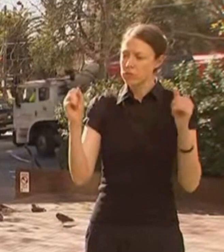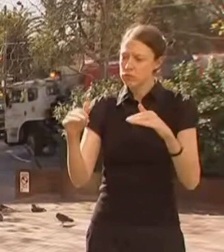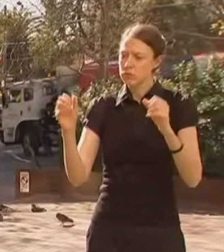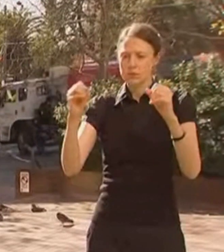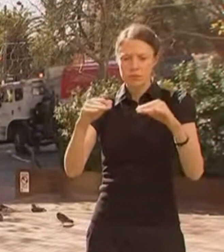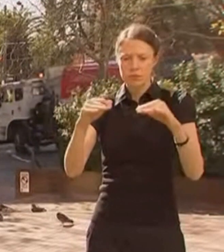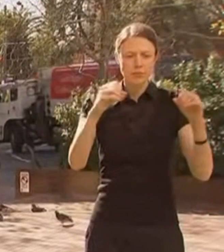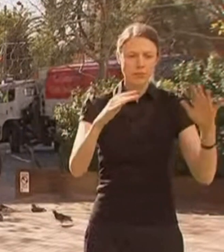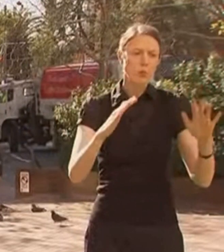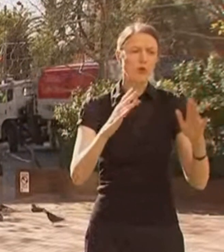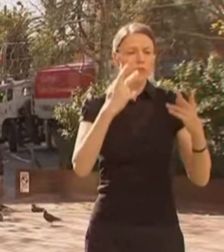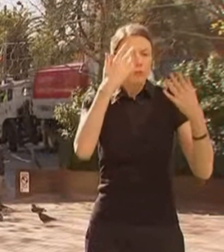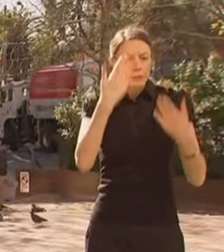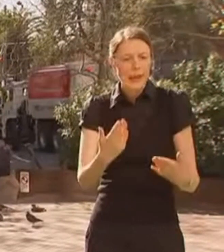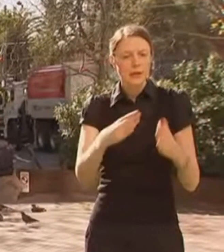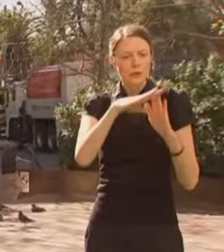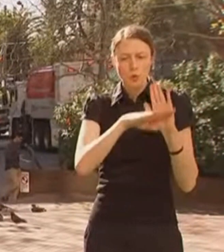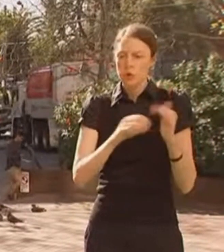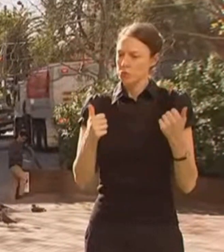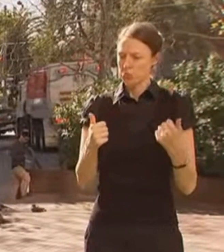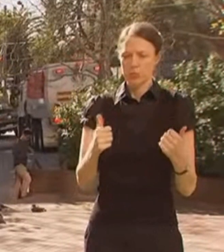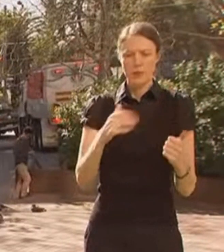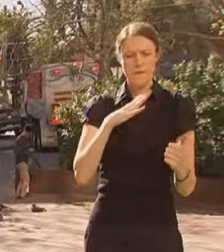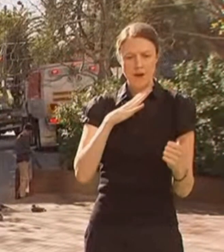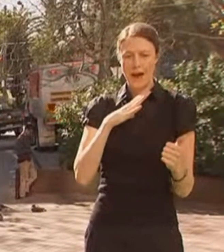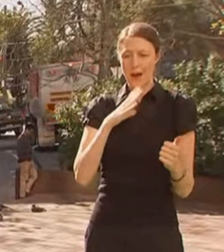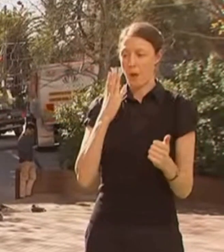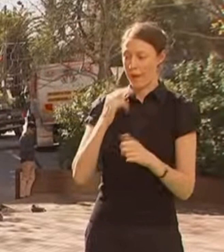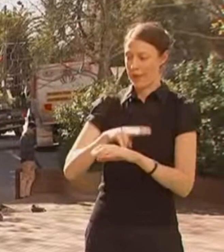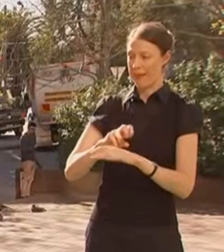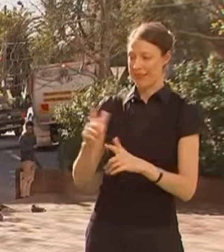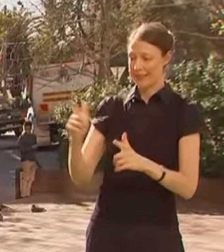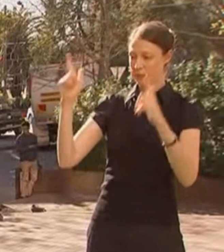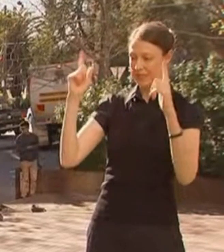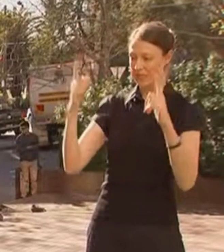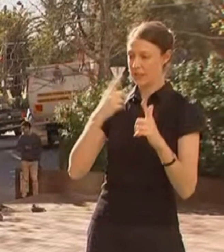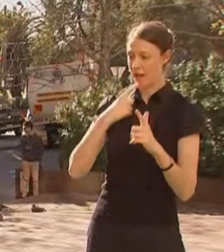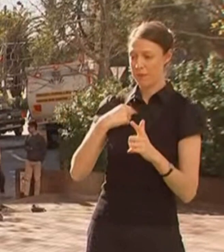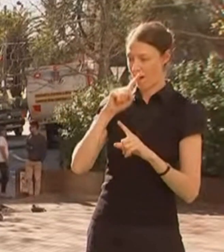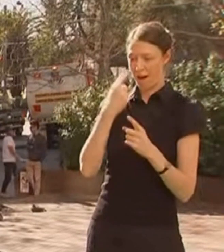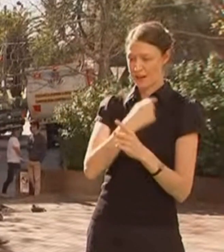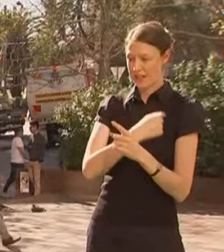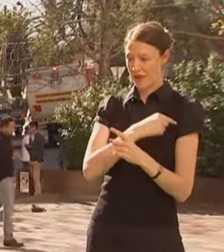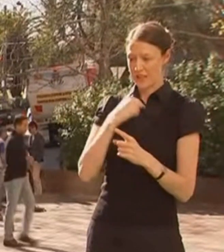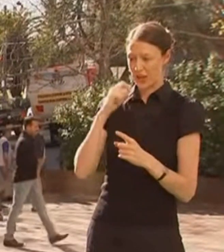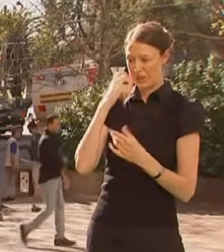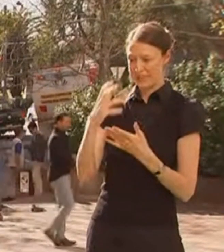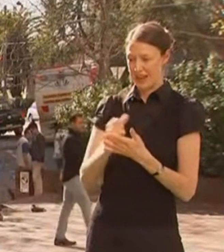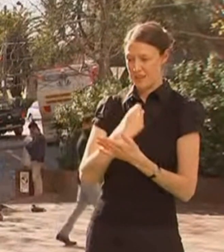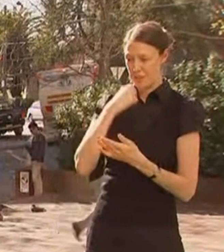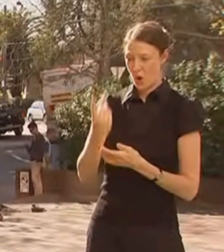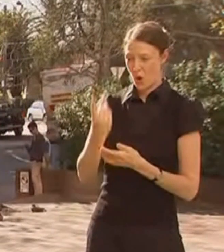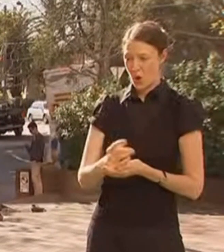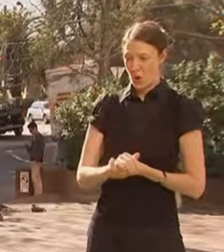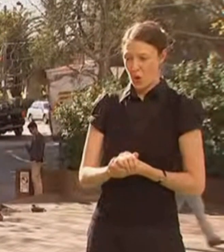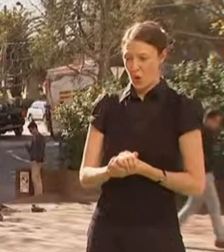place, well, then it becomes a public health safety issue in the middle of a pandemic. And again, I say we've seen examples of small groups of